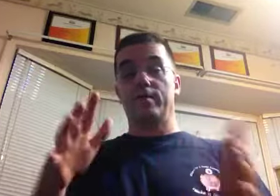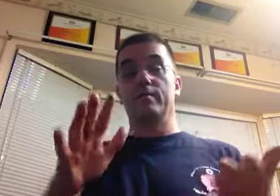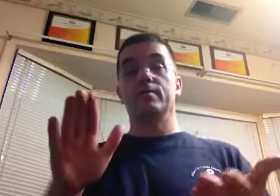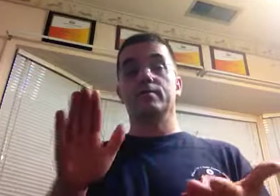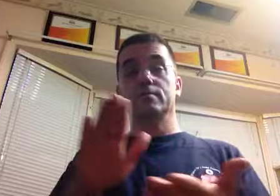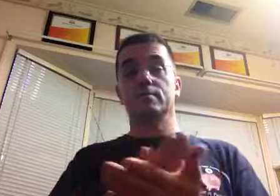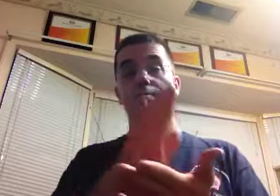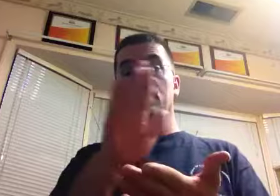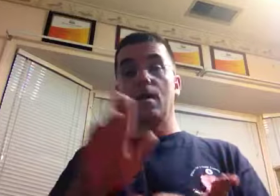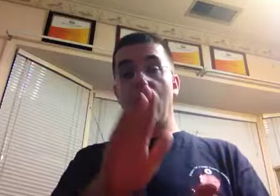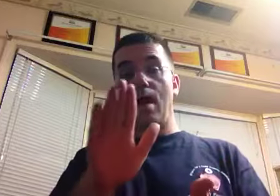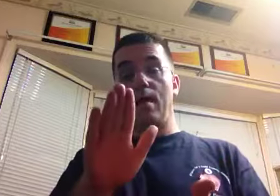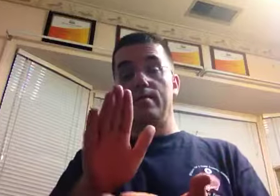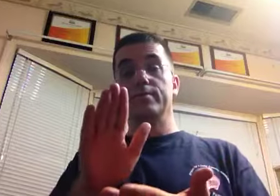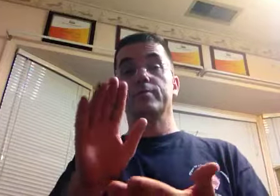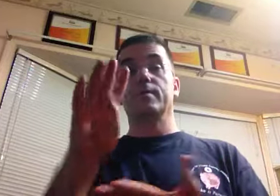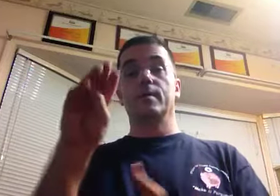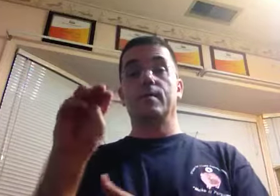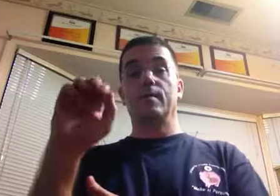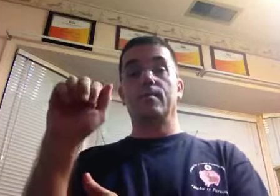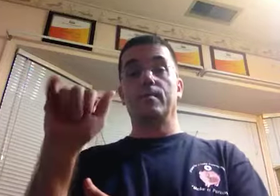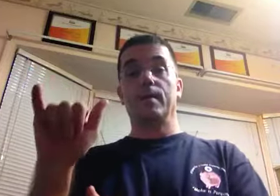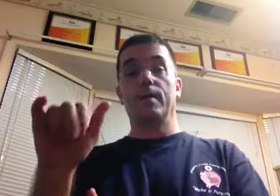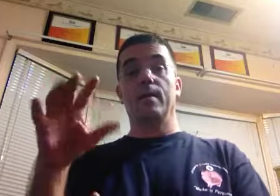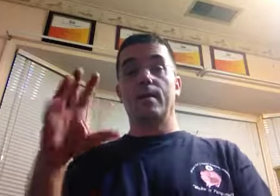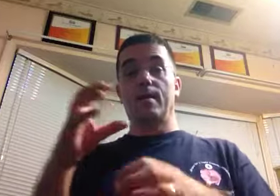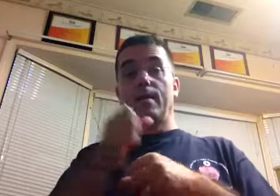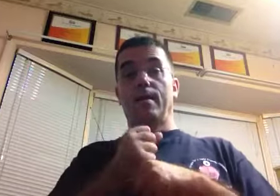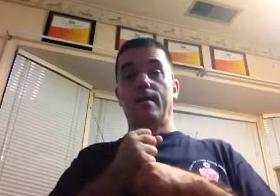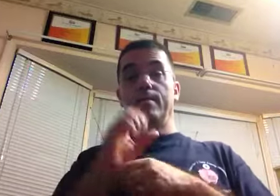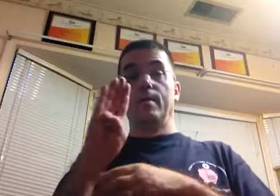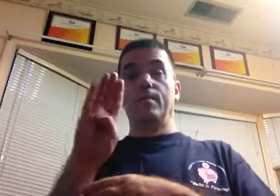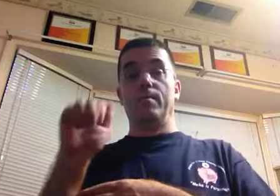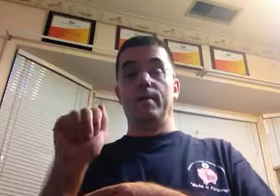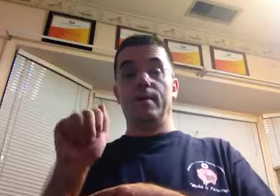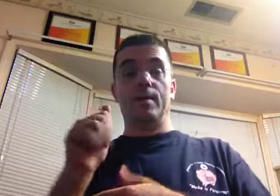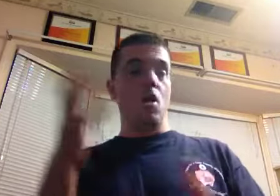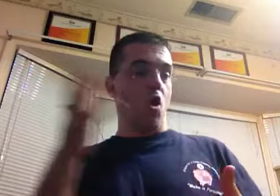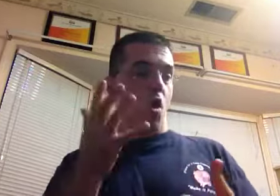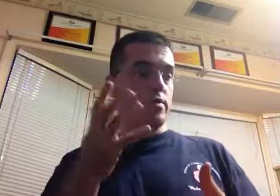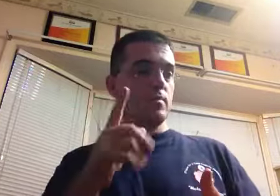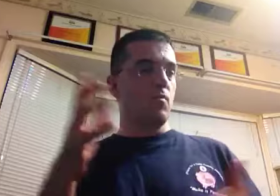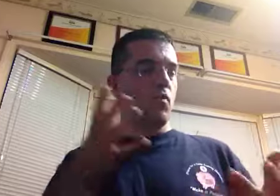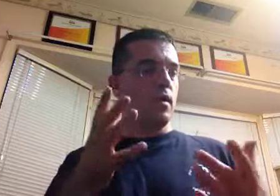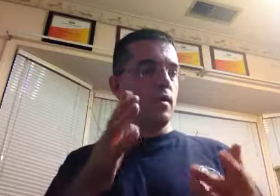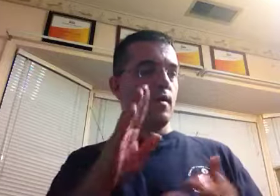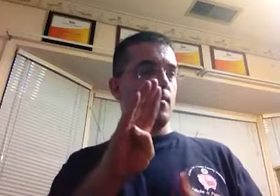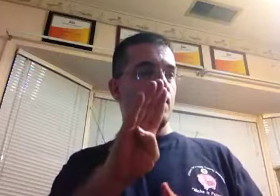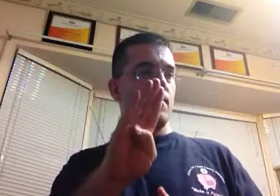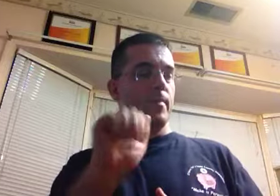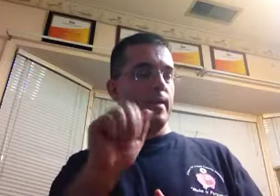from a university in May, got my bachelor's degree. Congratulations. In what? So now business management. Good.